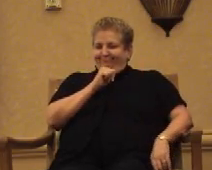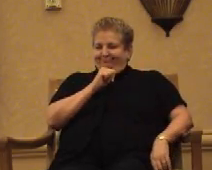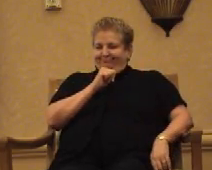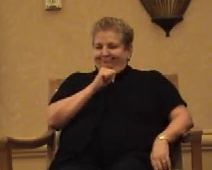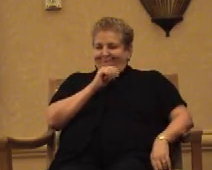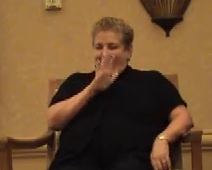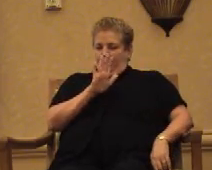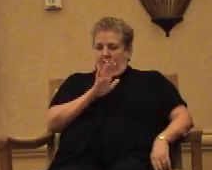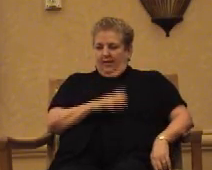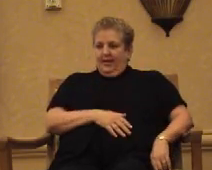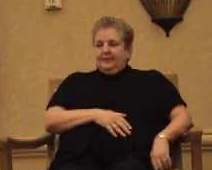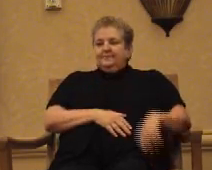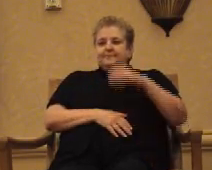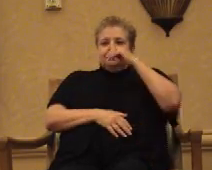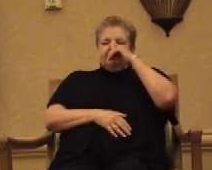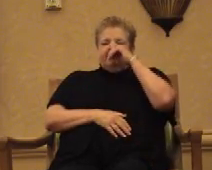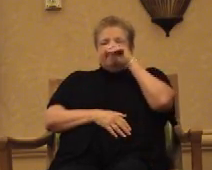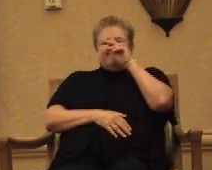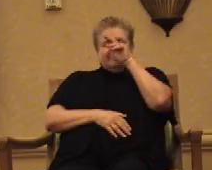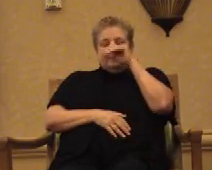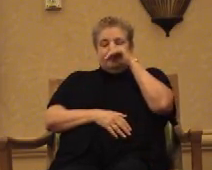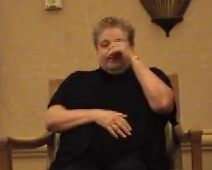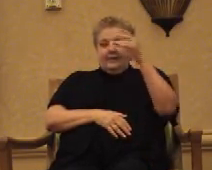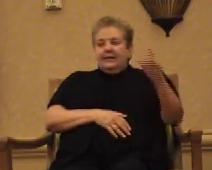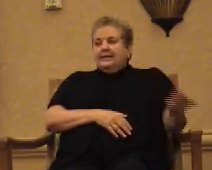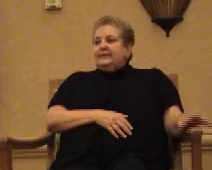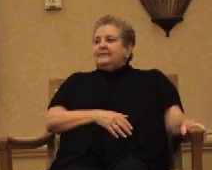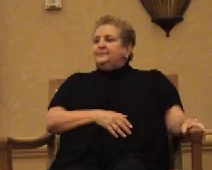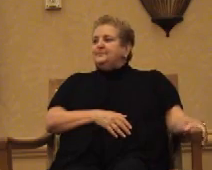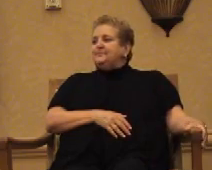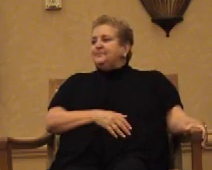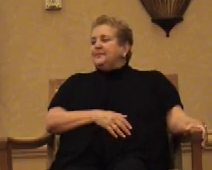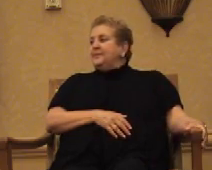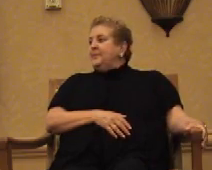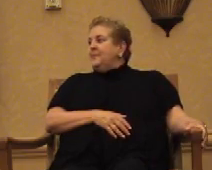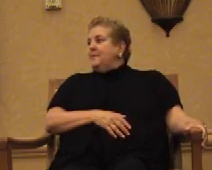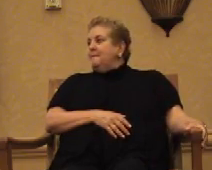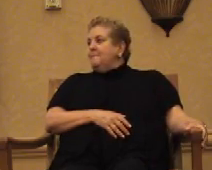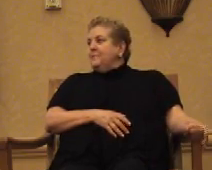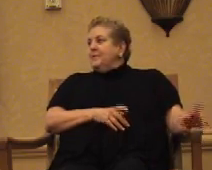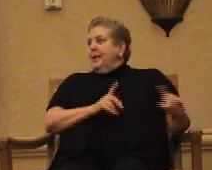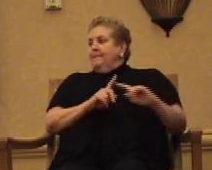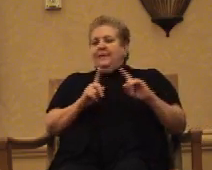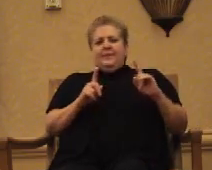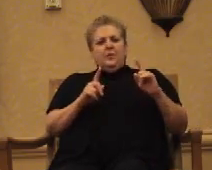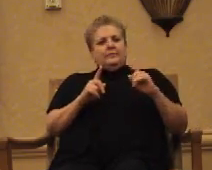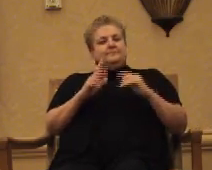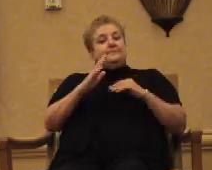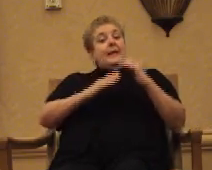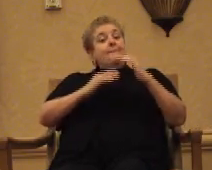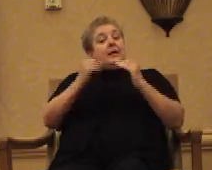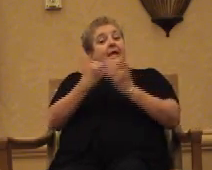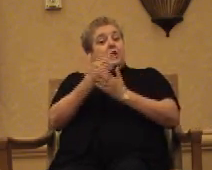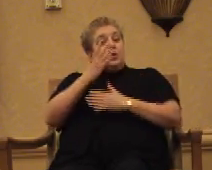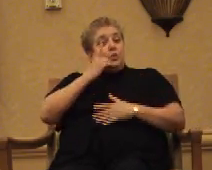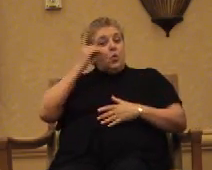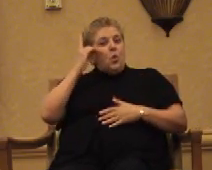And they put us in a, I don't know how they knew. They were building a new dorm, and they put 6 of us in a